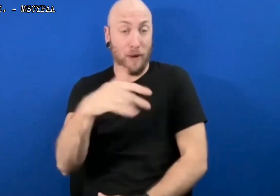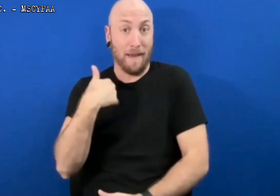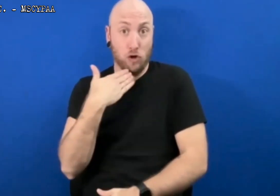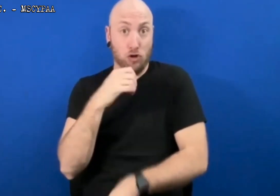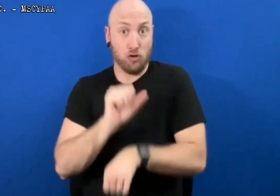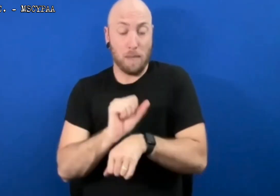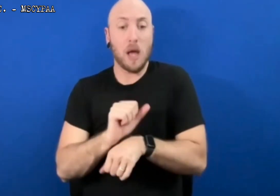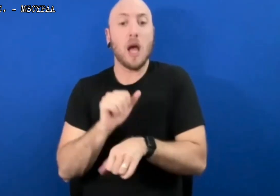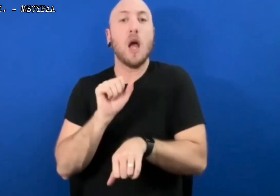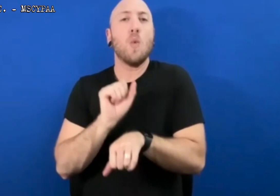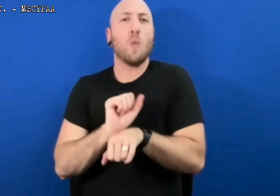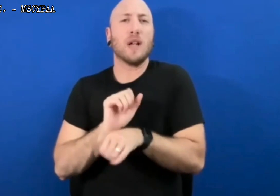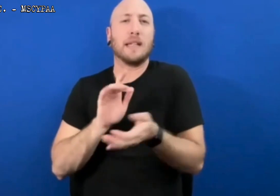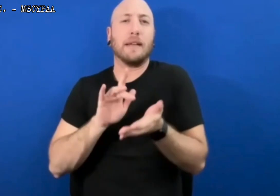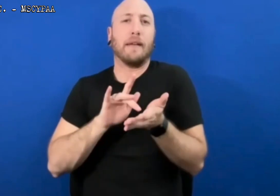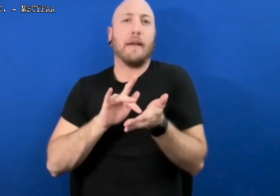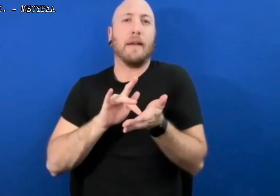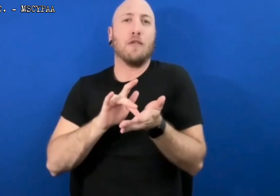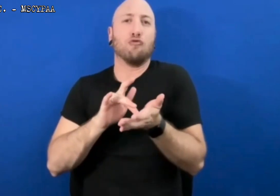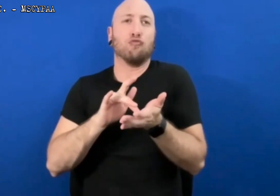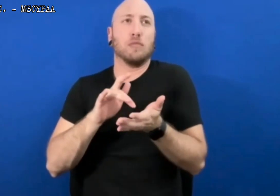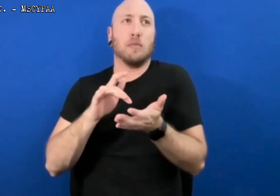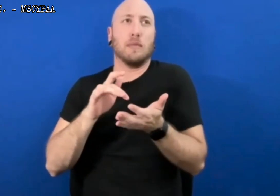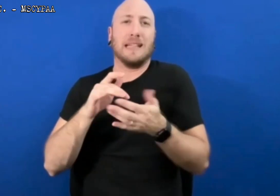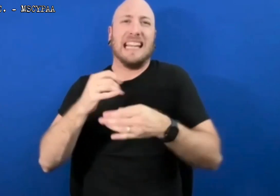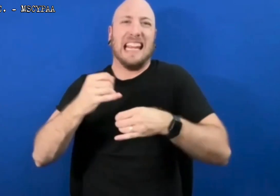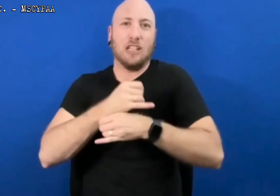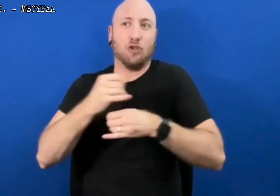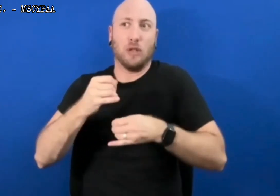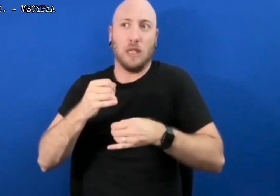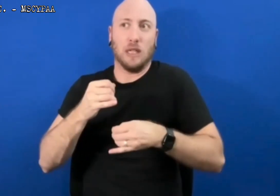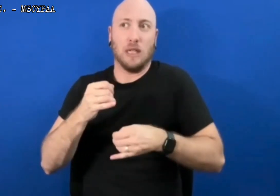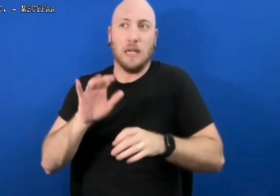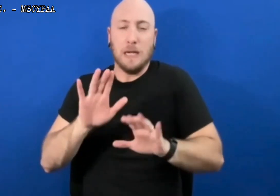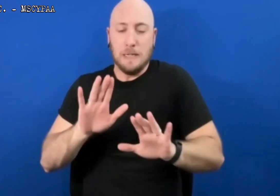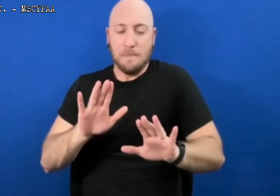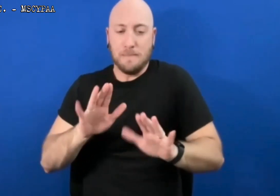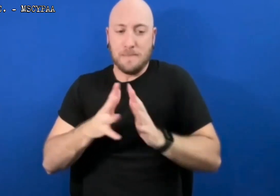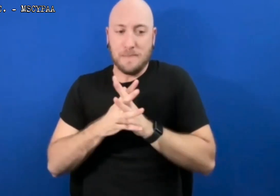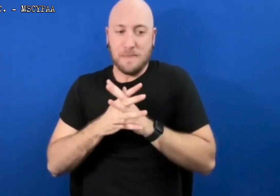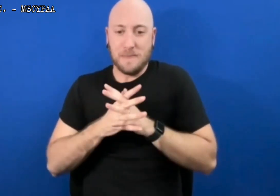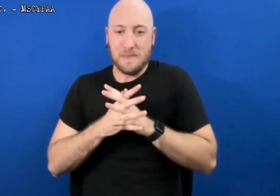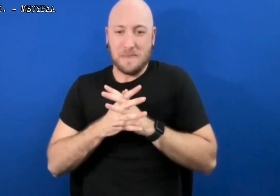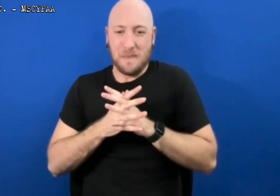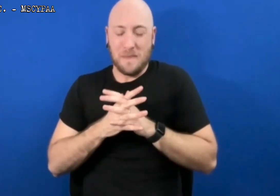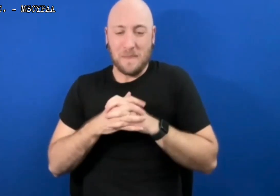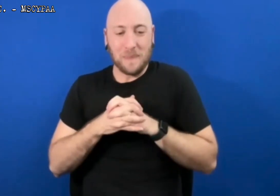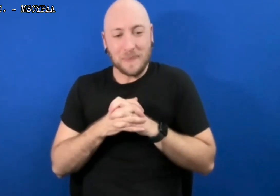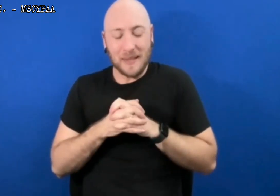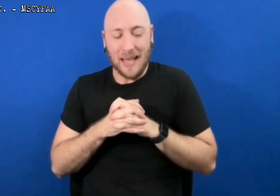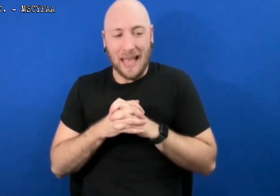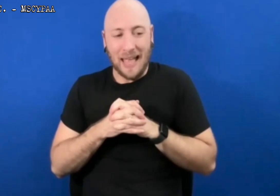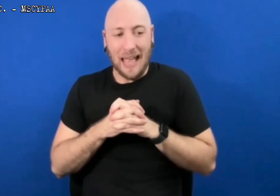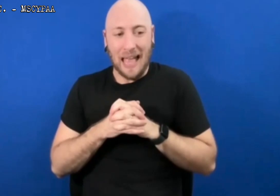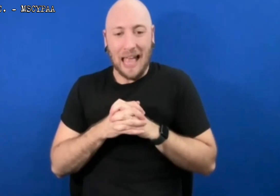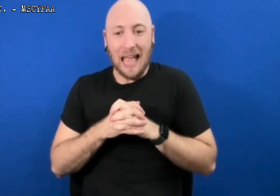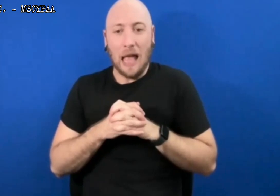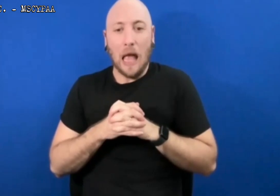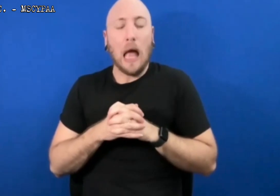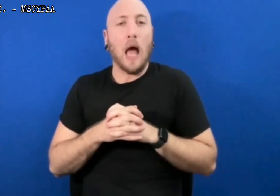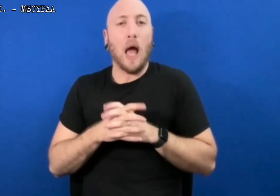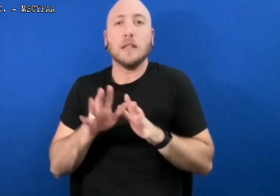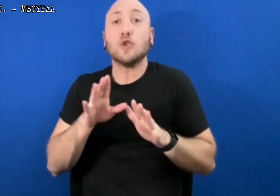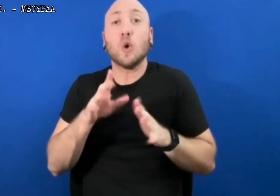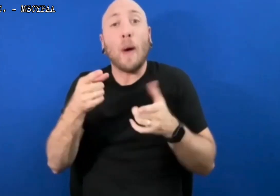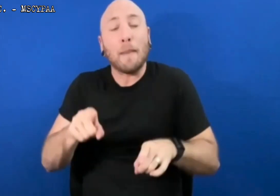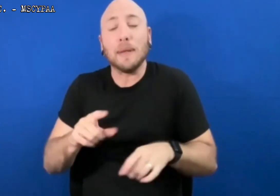in a pharmaceutical industry, and I I just couldn't stay sober. I kept doing this thing. I'd get 4 months, I'd relapse.